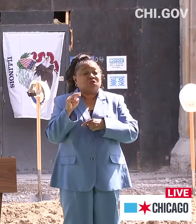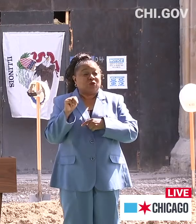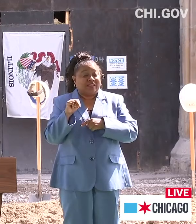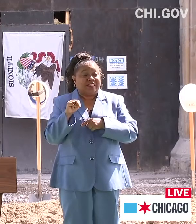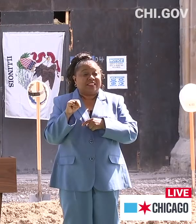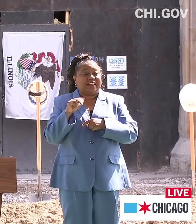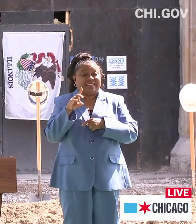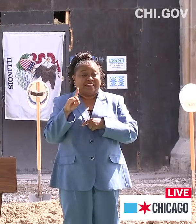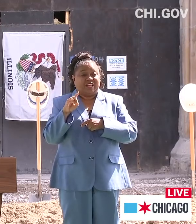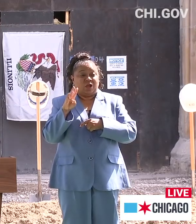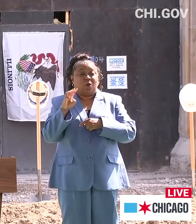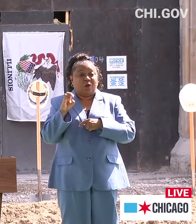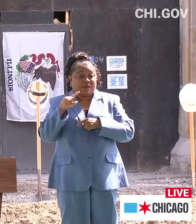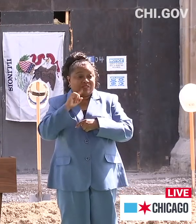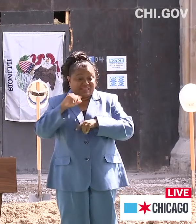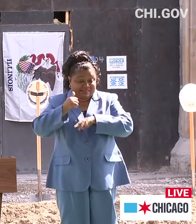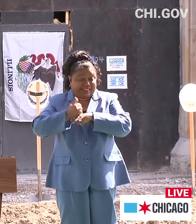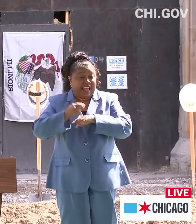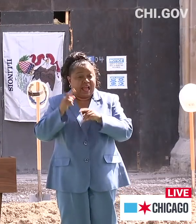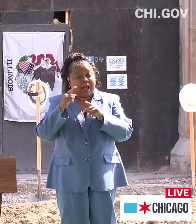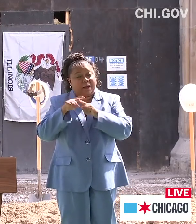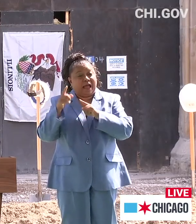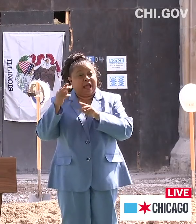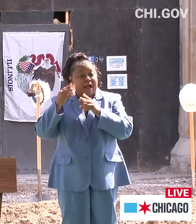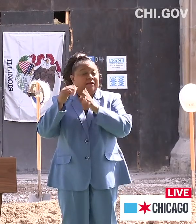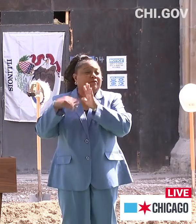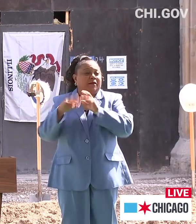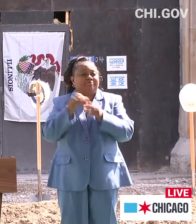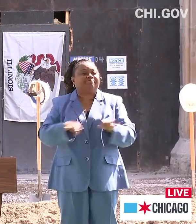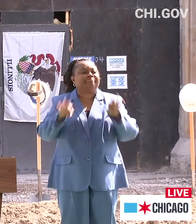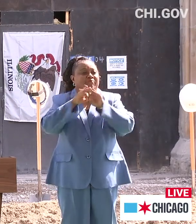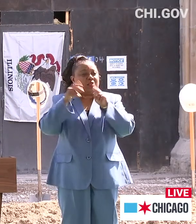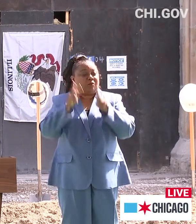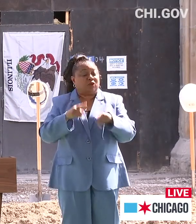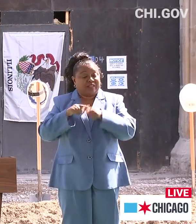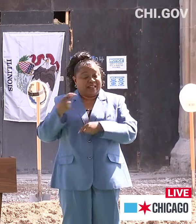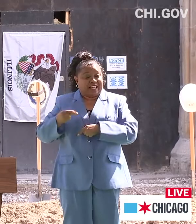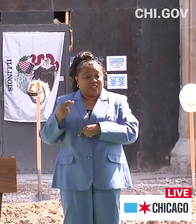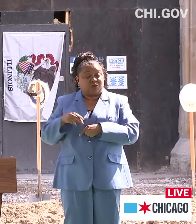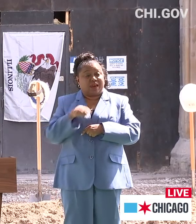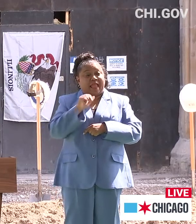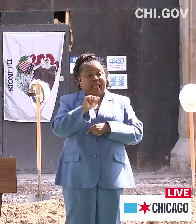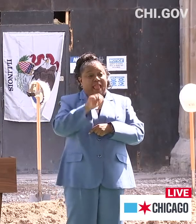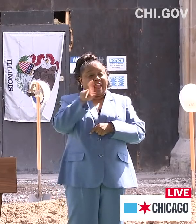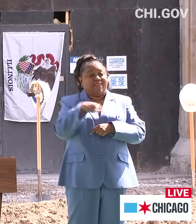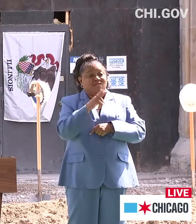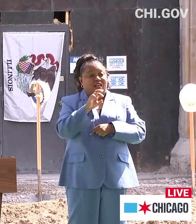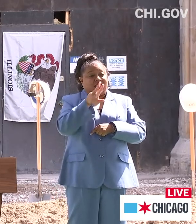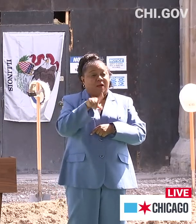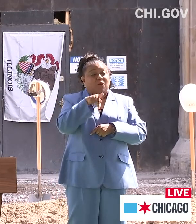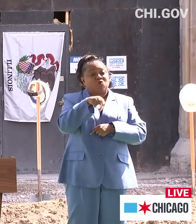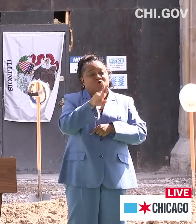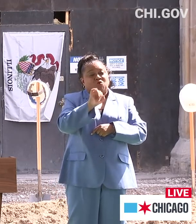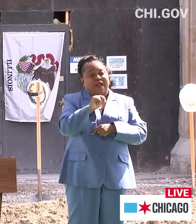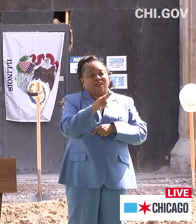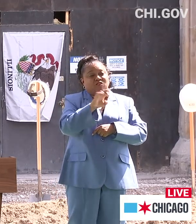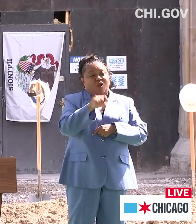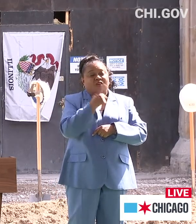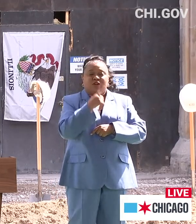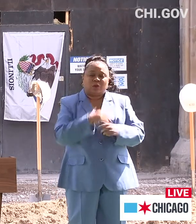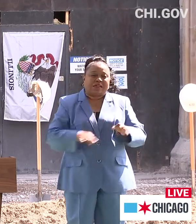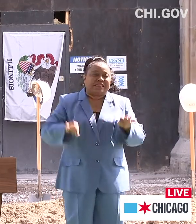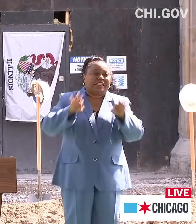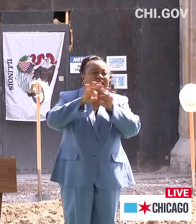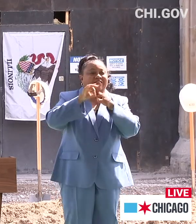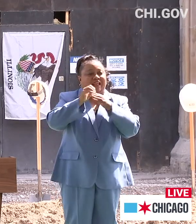is, or was, a figure in history, A. Philip Randolph was also probably one of the most significant